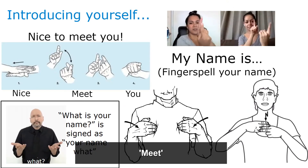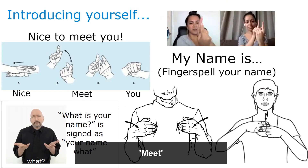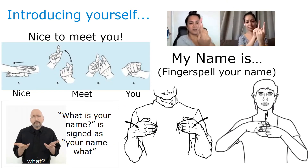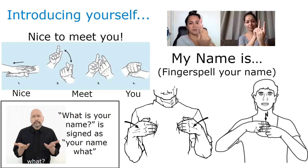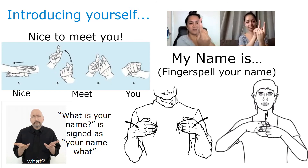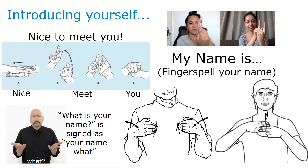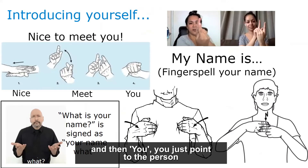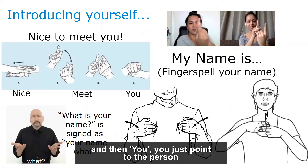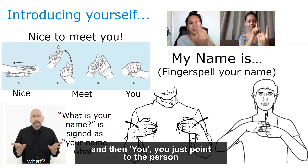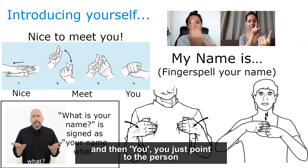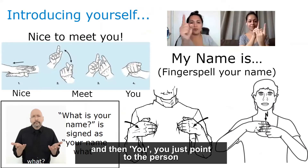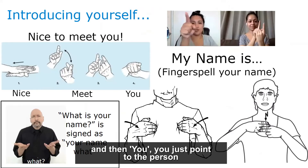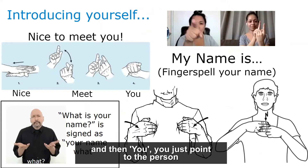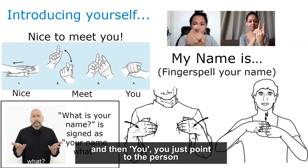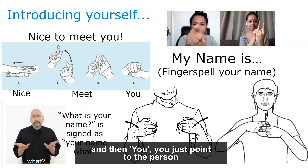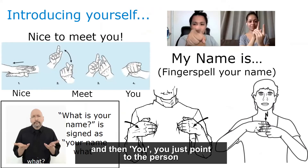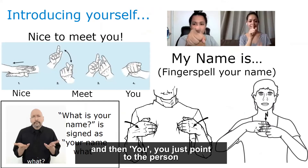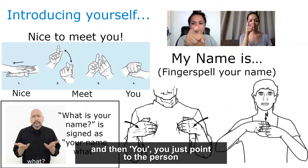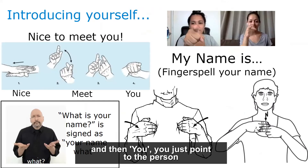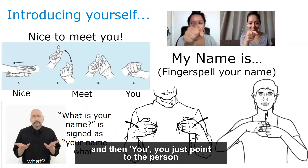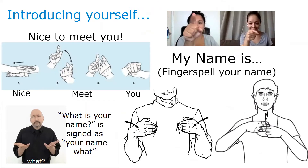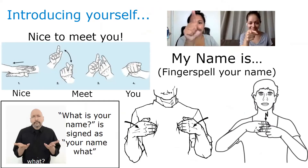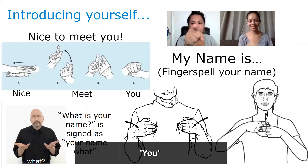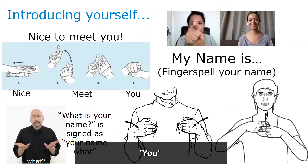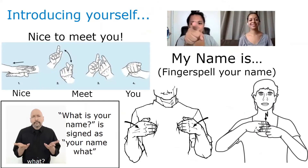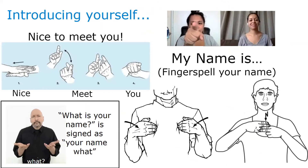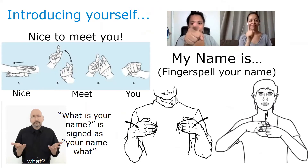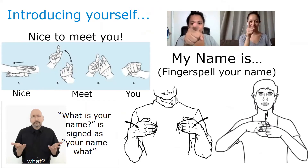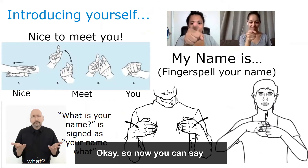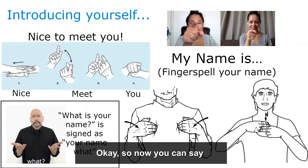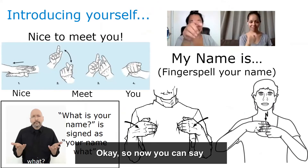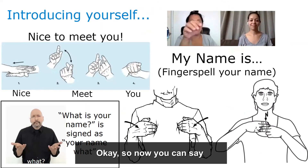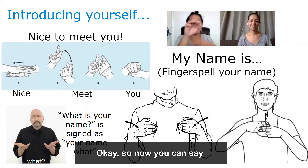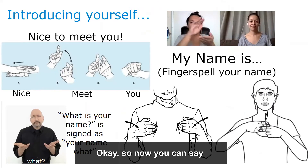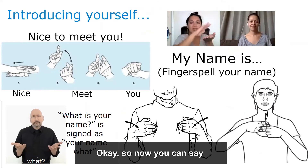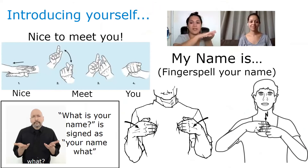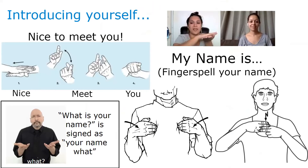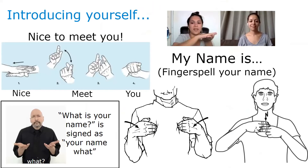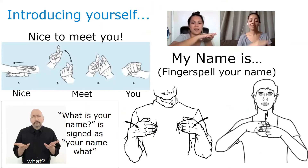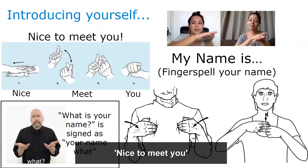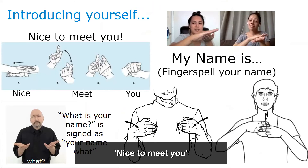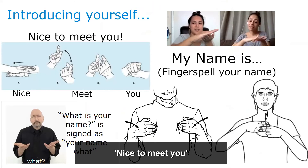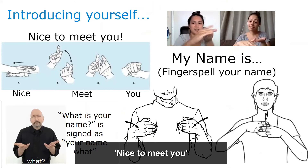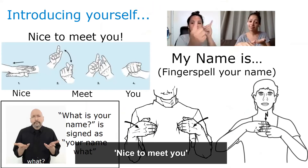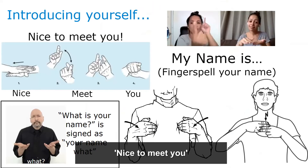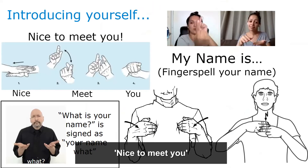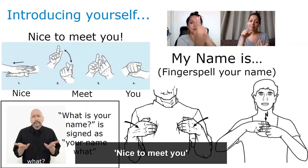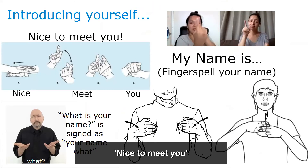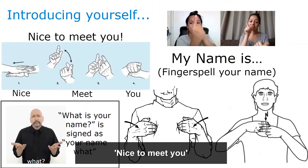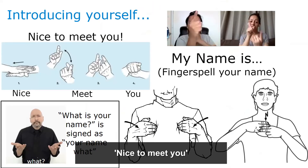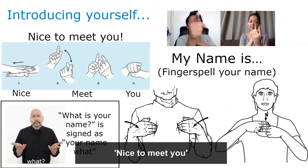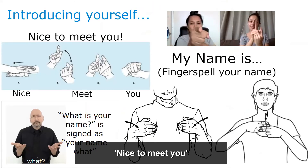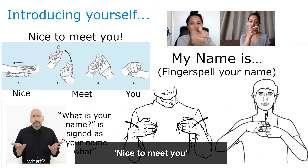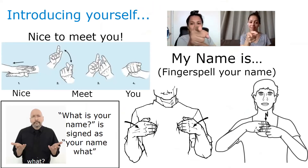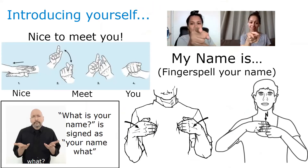Meet. Right? And then you just point to the person, right? You. Okay, so now we can say, nice to